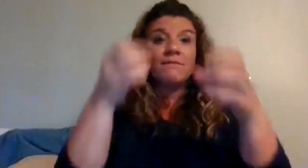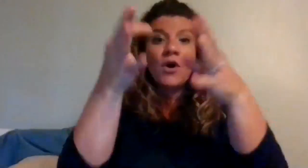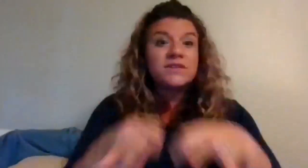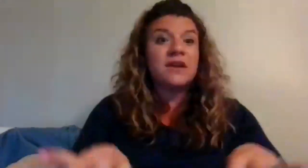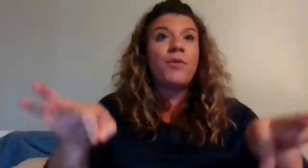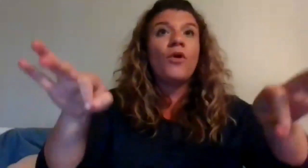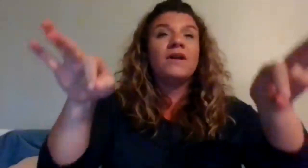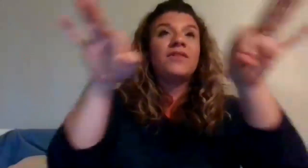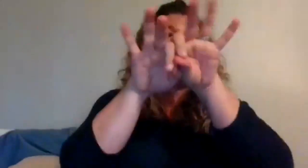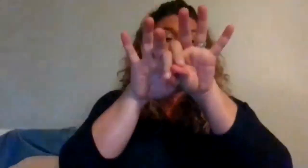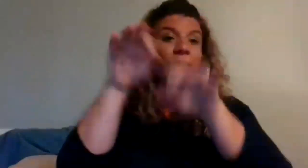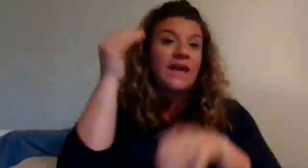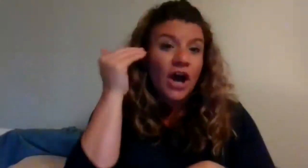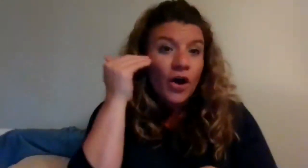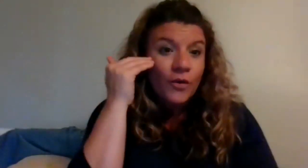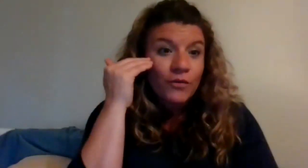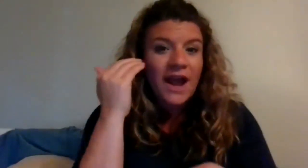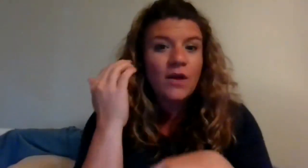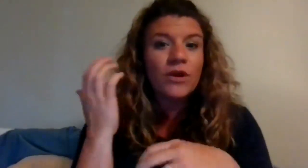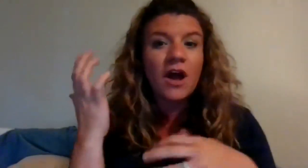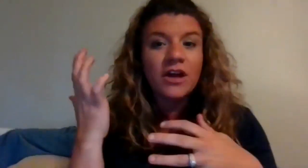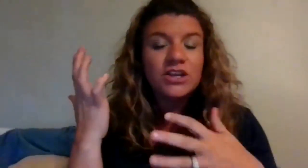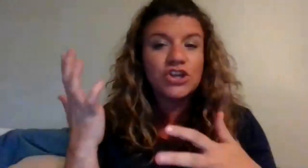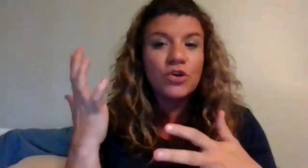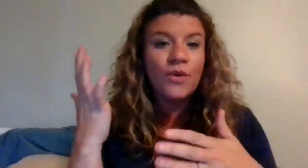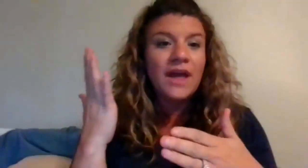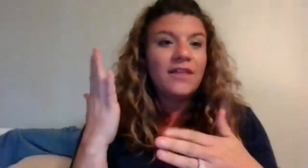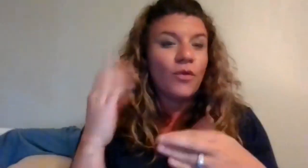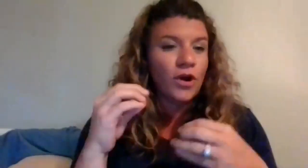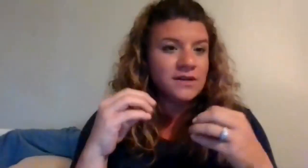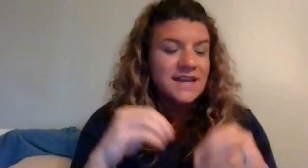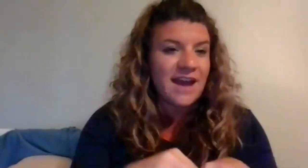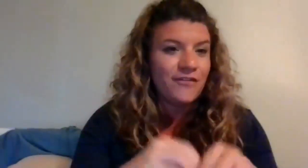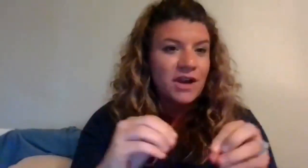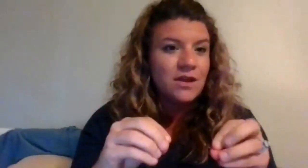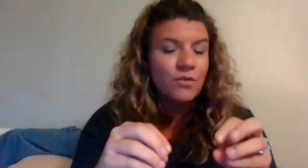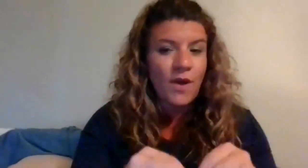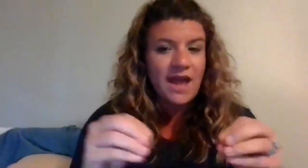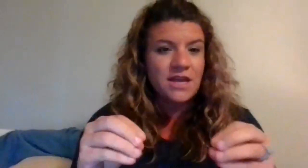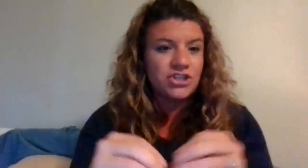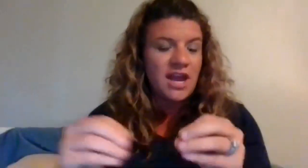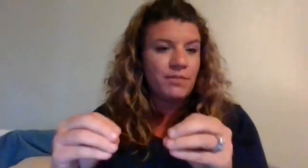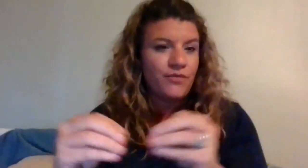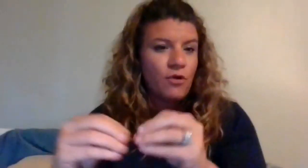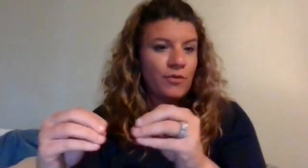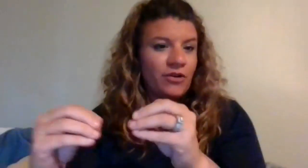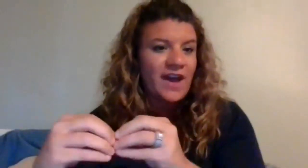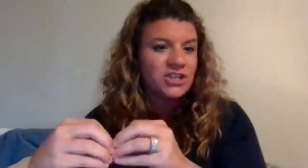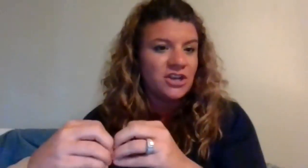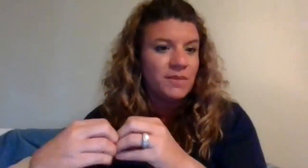most important thing we know, right? We're not going to do the words in every way, shape, form, or fashion, because